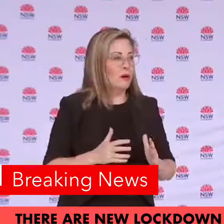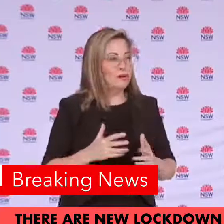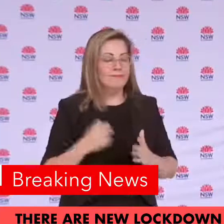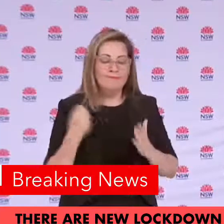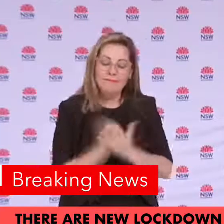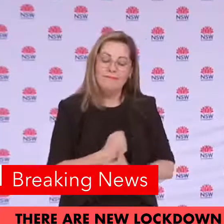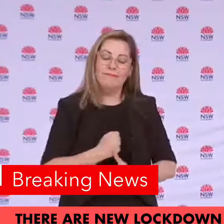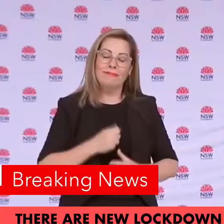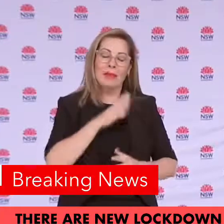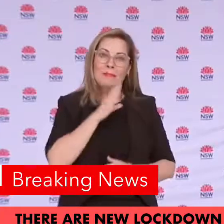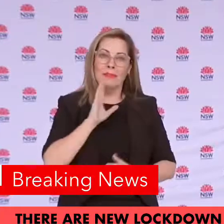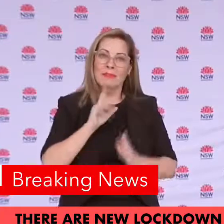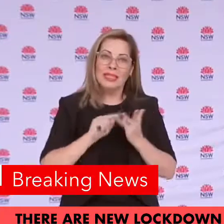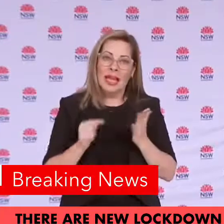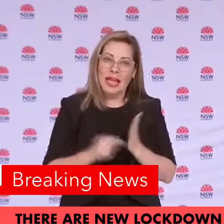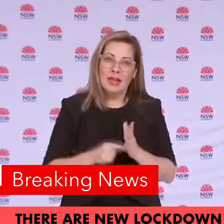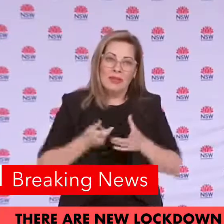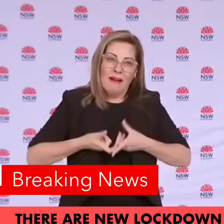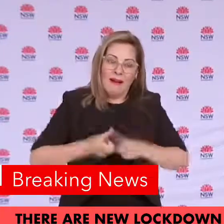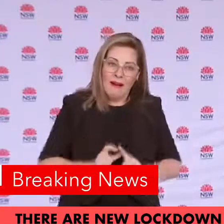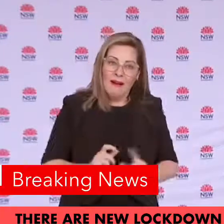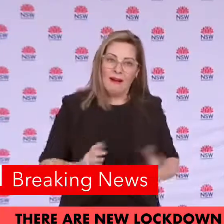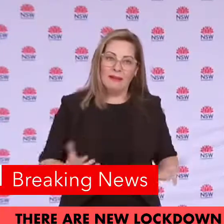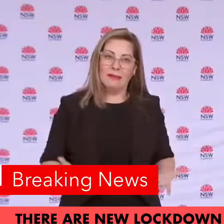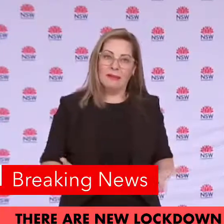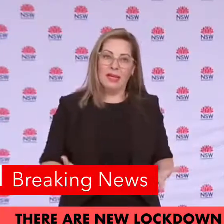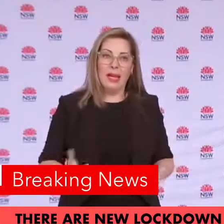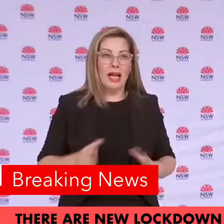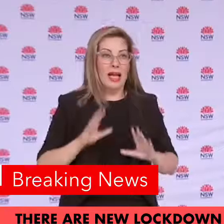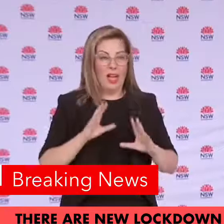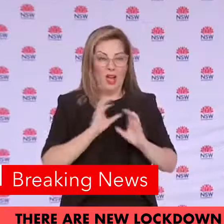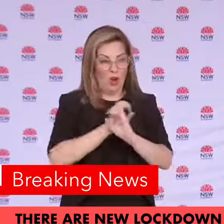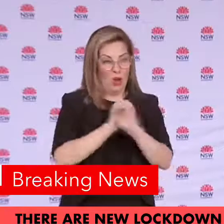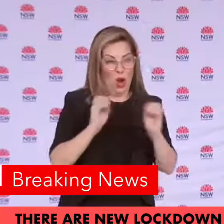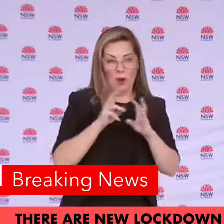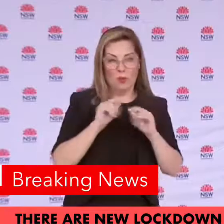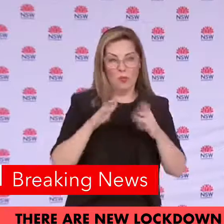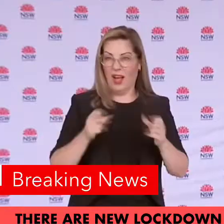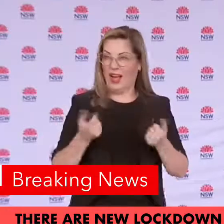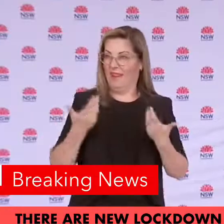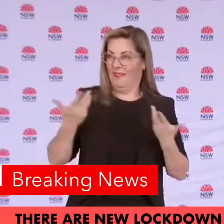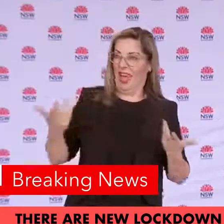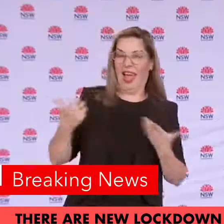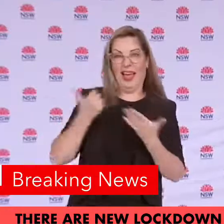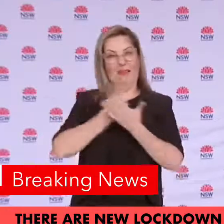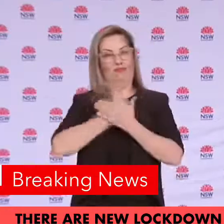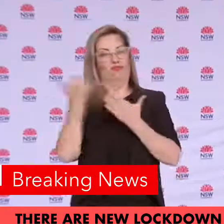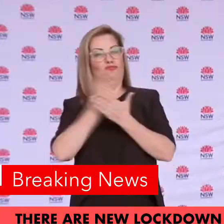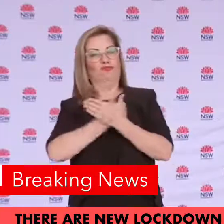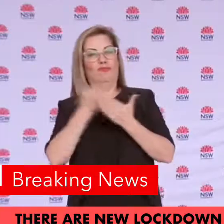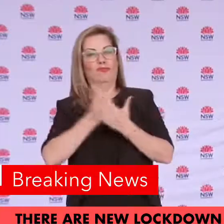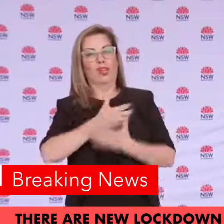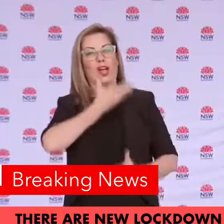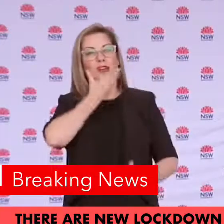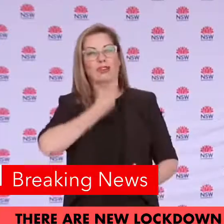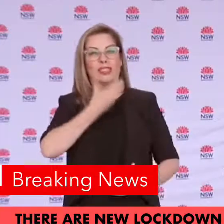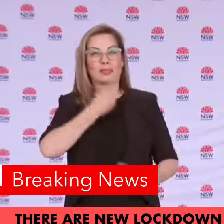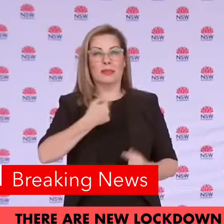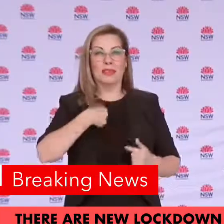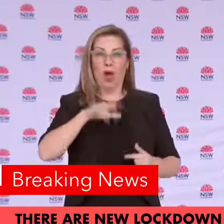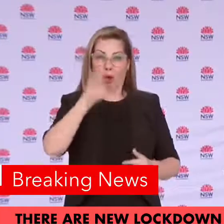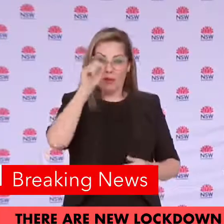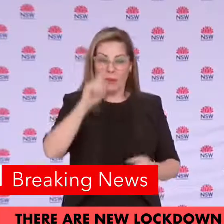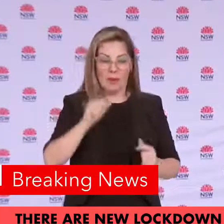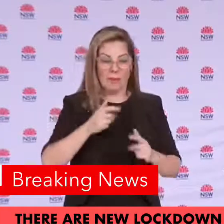this Christmas and New Year's for all of us will be looking different. Can I say none of us will have the same Christmas and New Year's that we've had. And I remember spending Easter Sunday